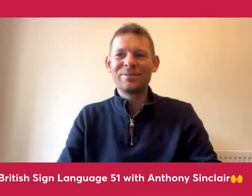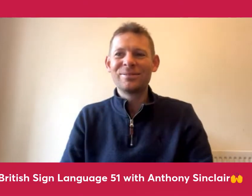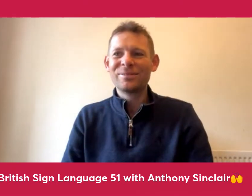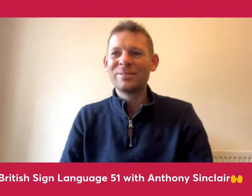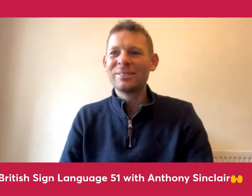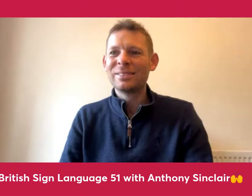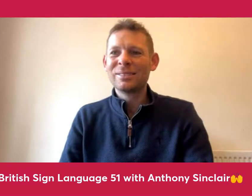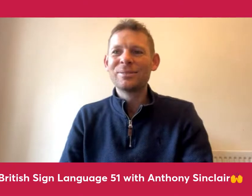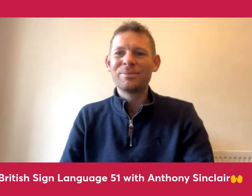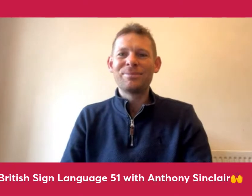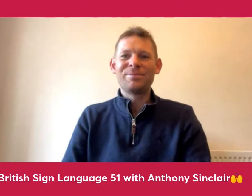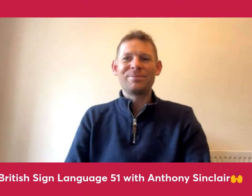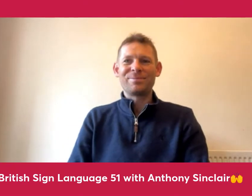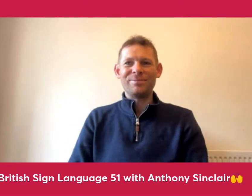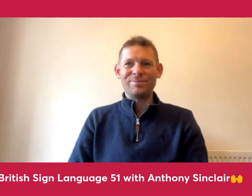welcome too.